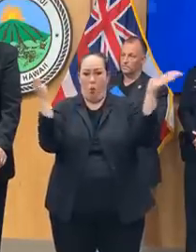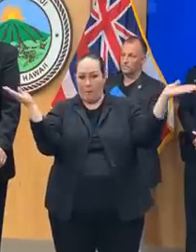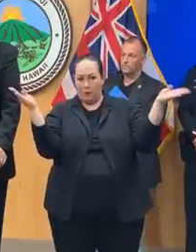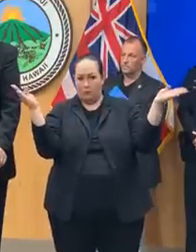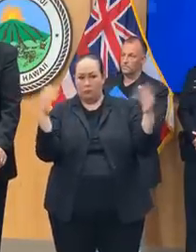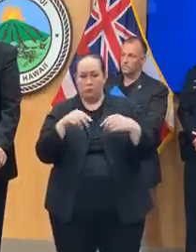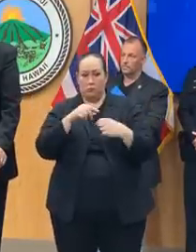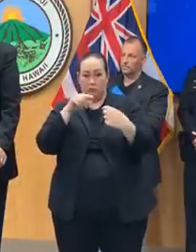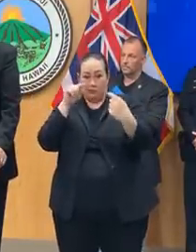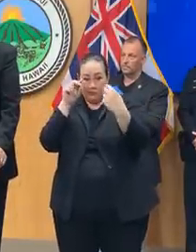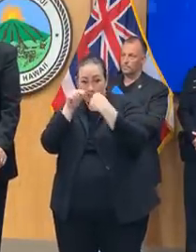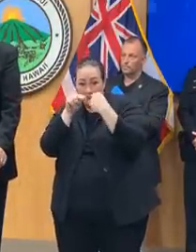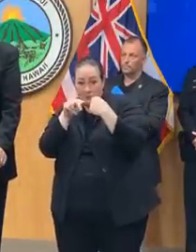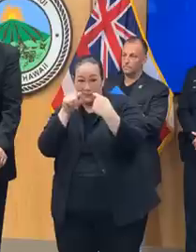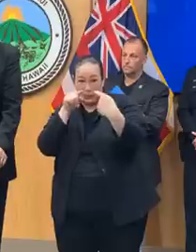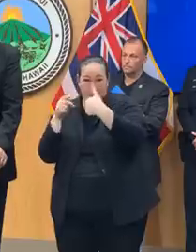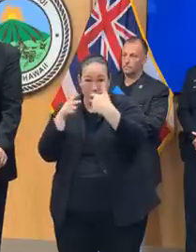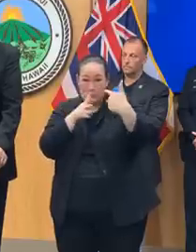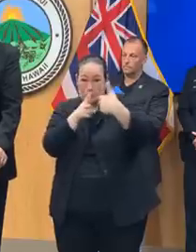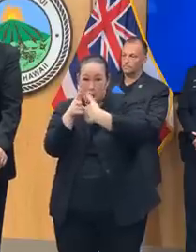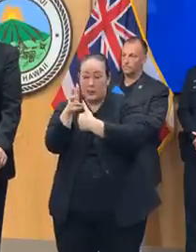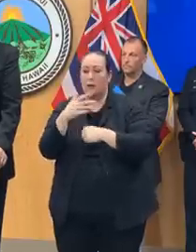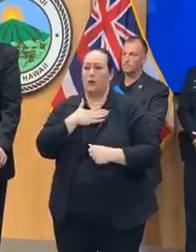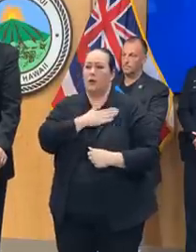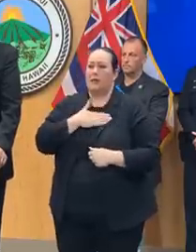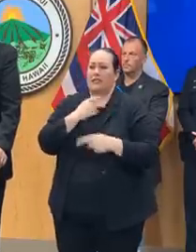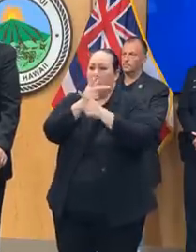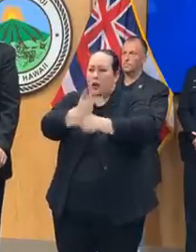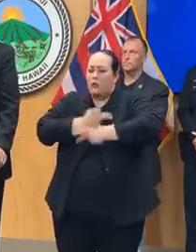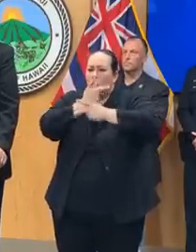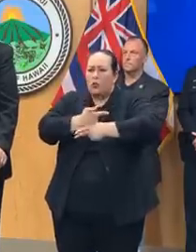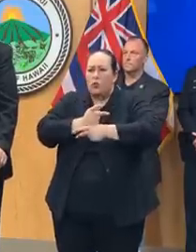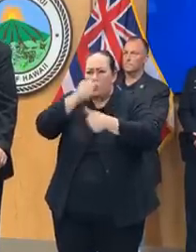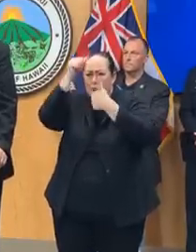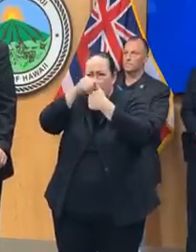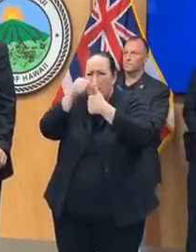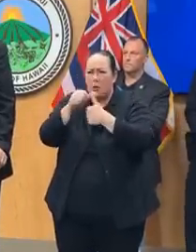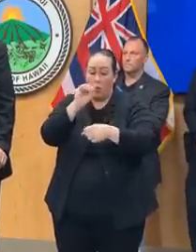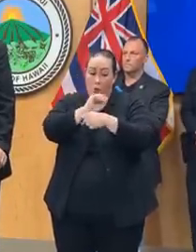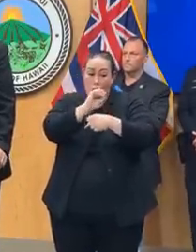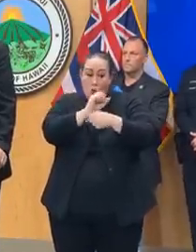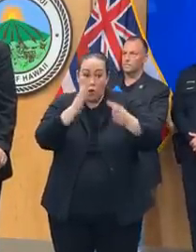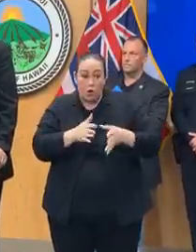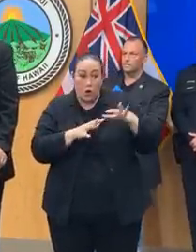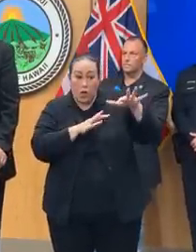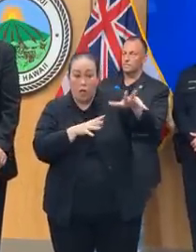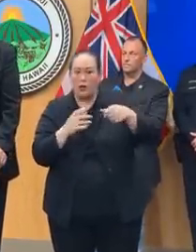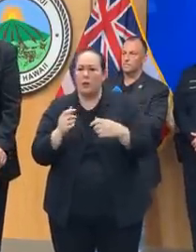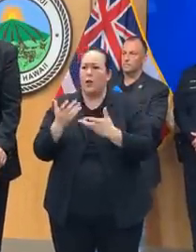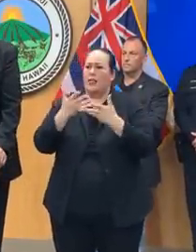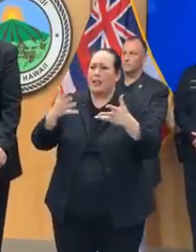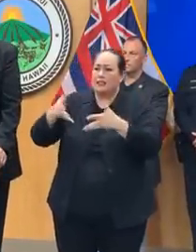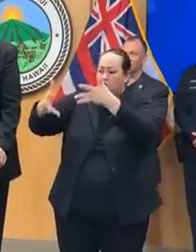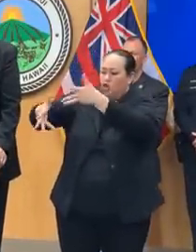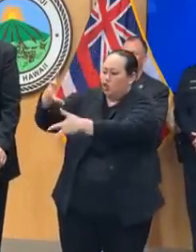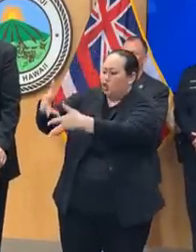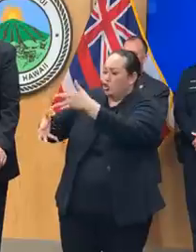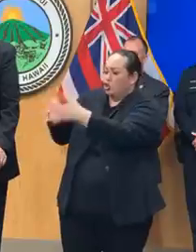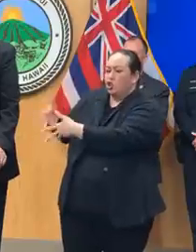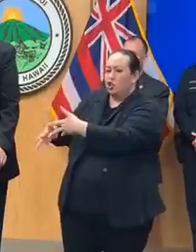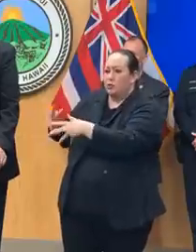already has, to please drive carefully in those areas. Be mindful of the work crews, be mindful of the debris that still exists